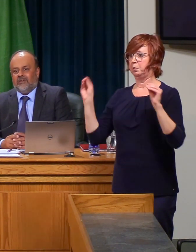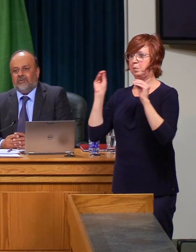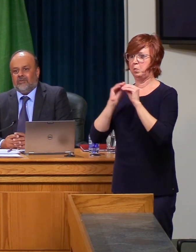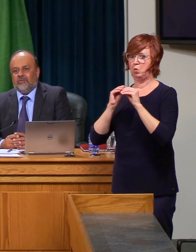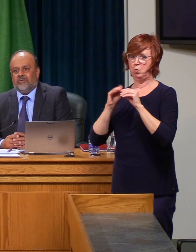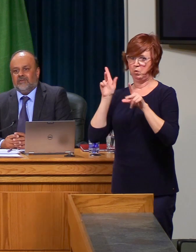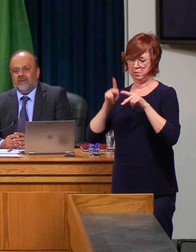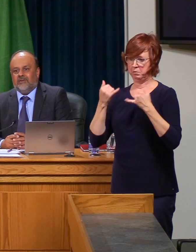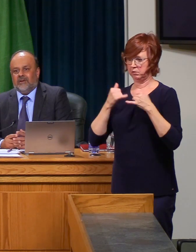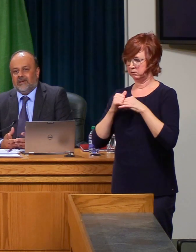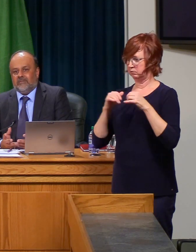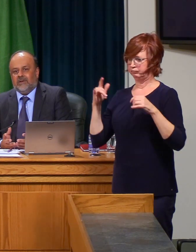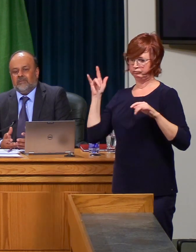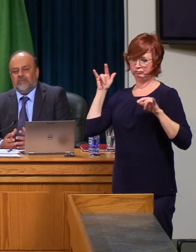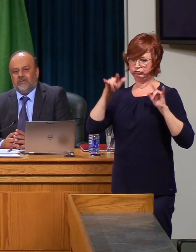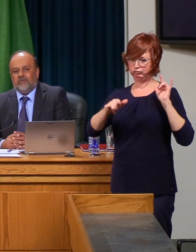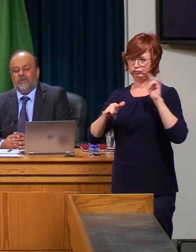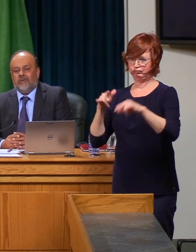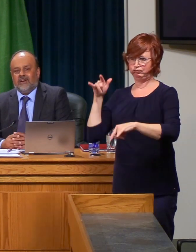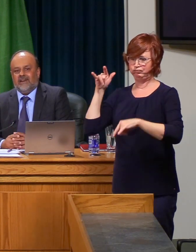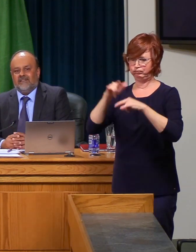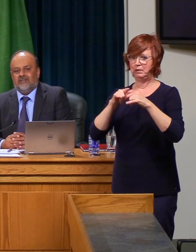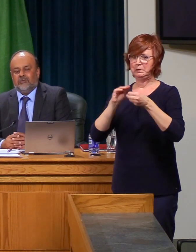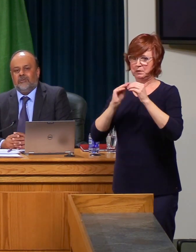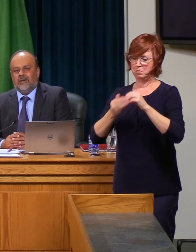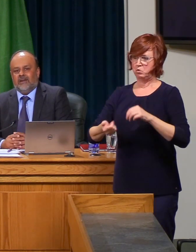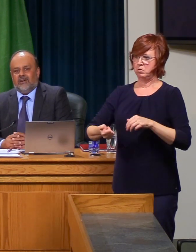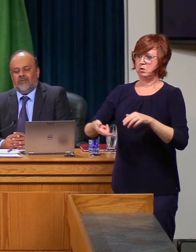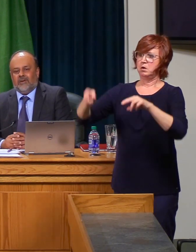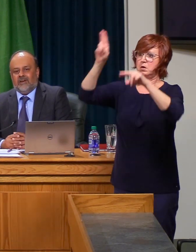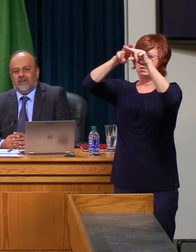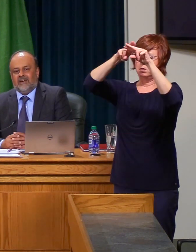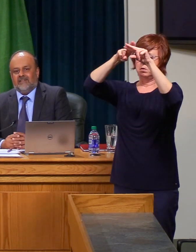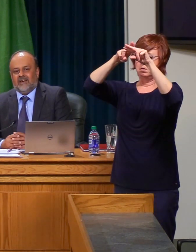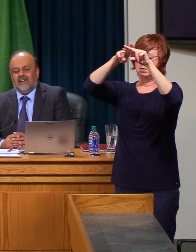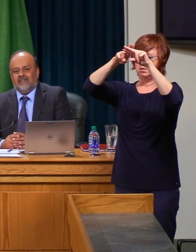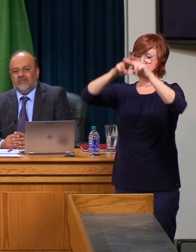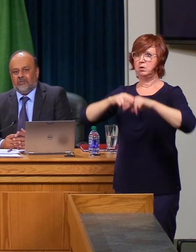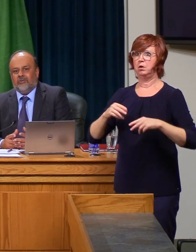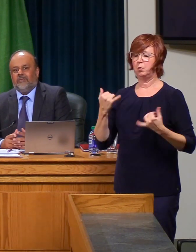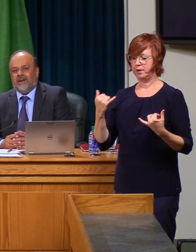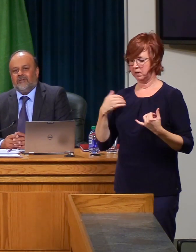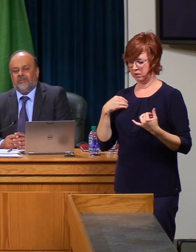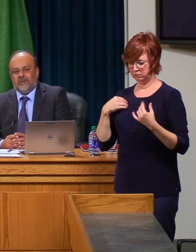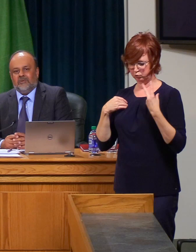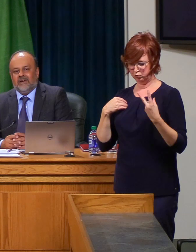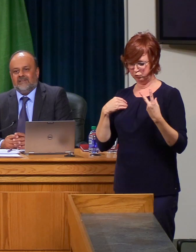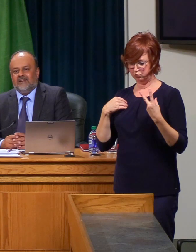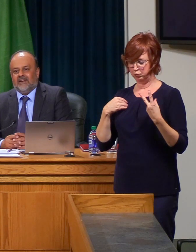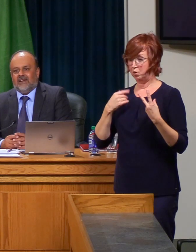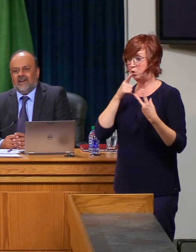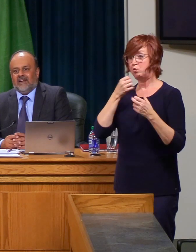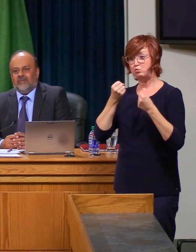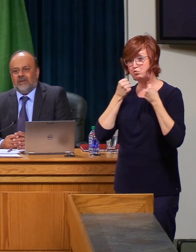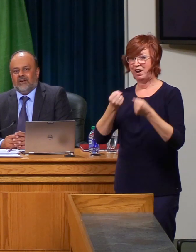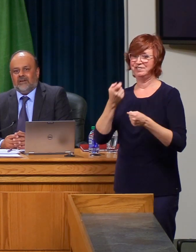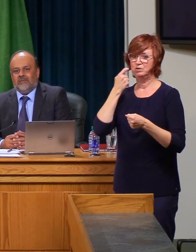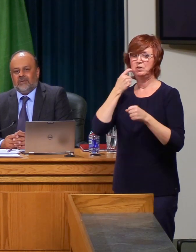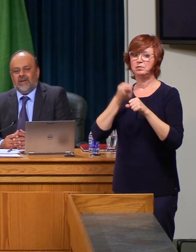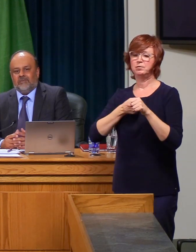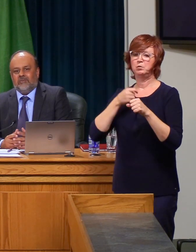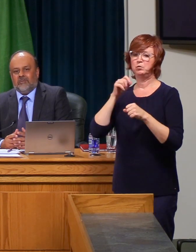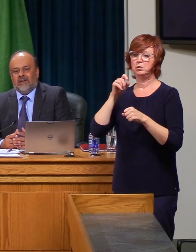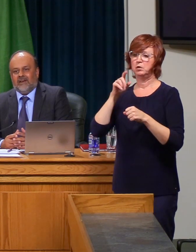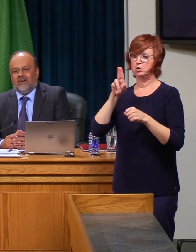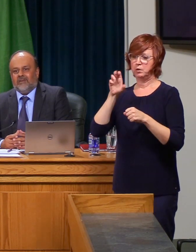through land routes. A few of our cases, 2 of our cases at least, drove back from the U.S.